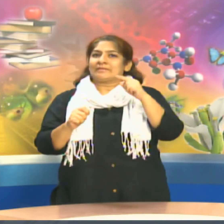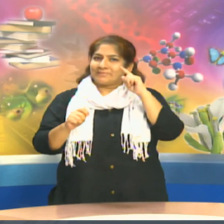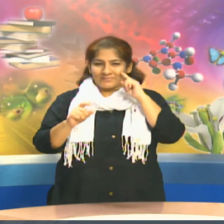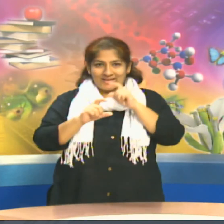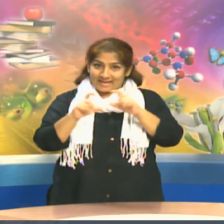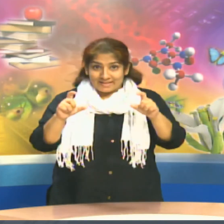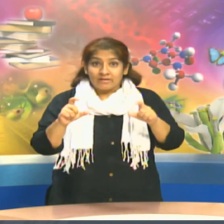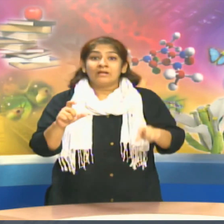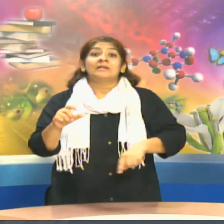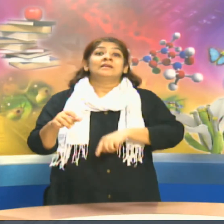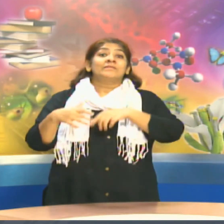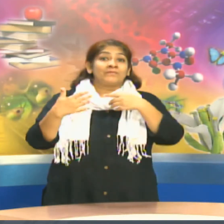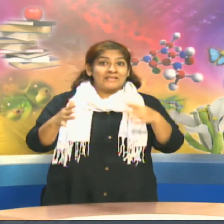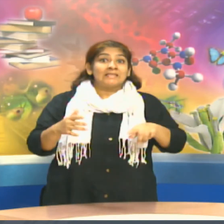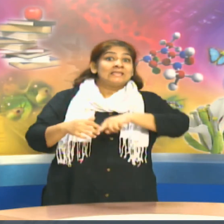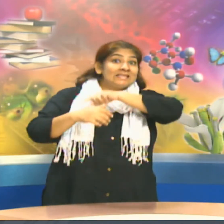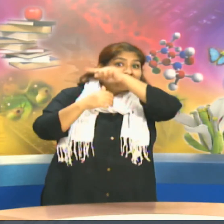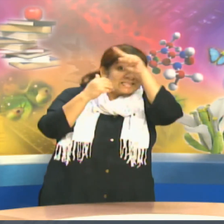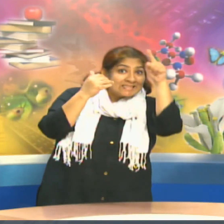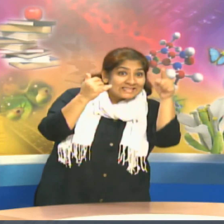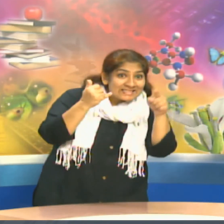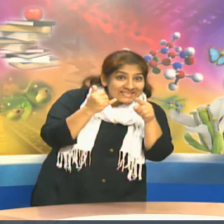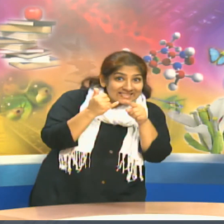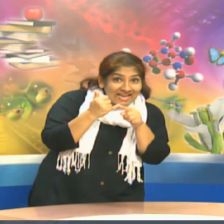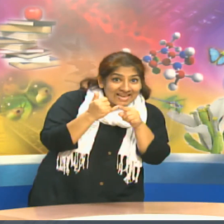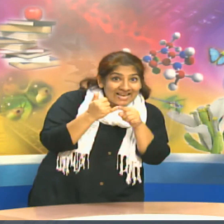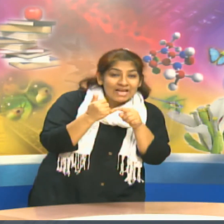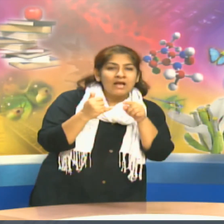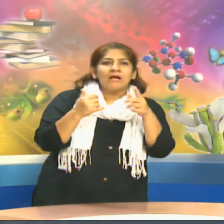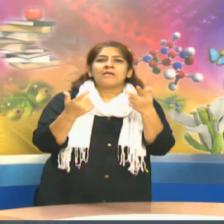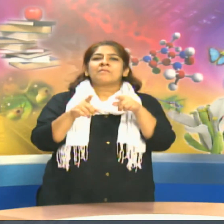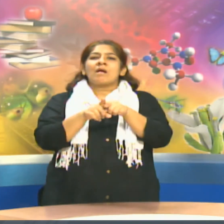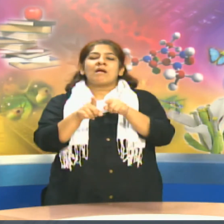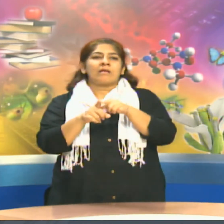After doing the selection from alternatives, the next step is